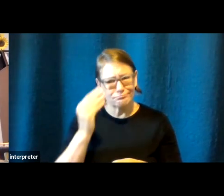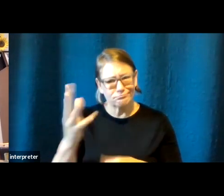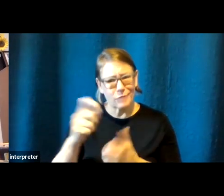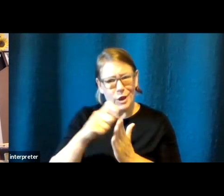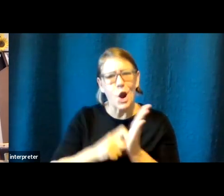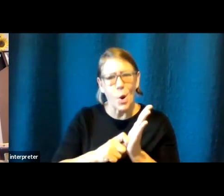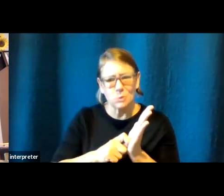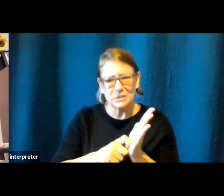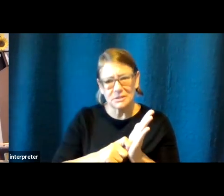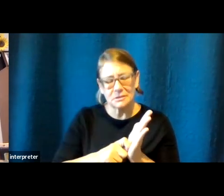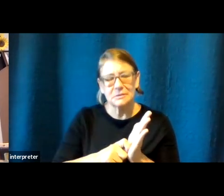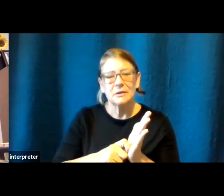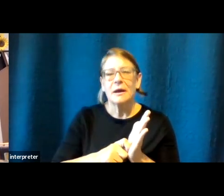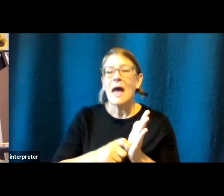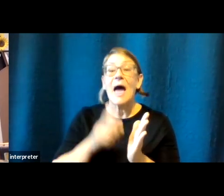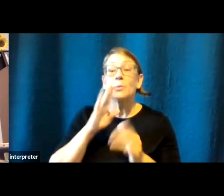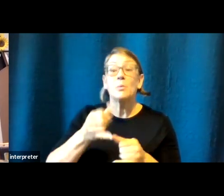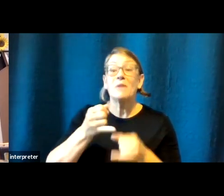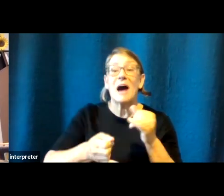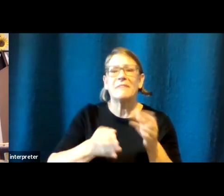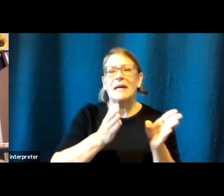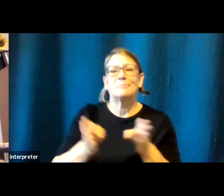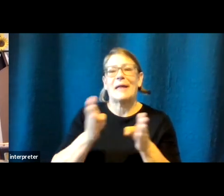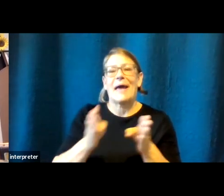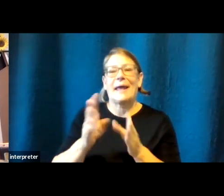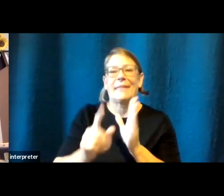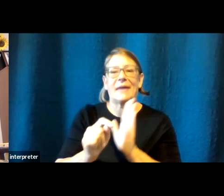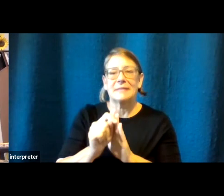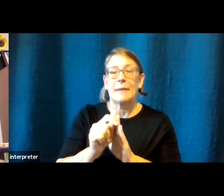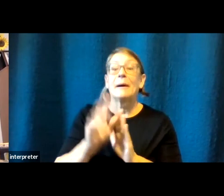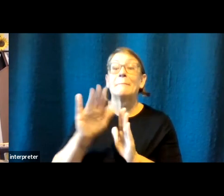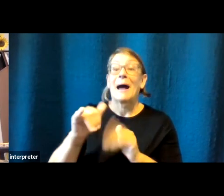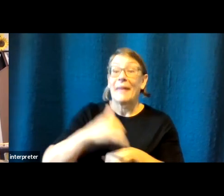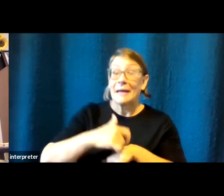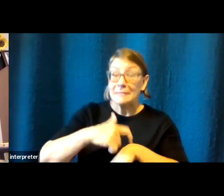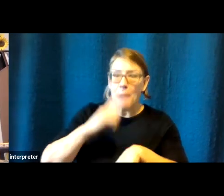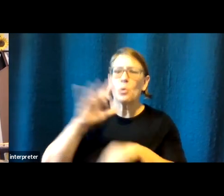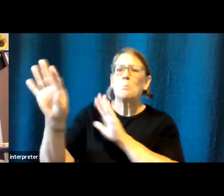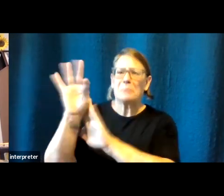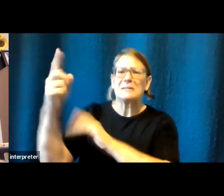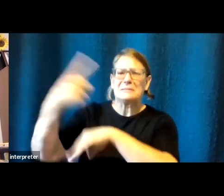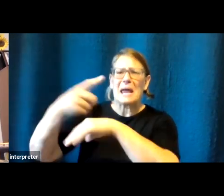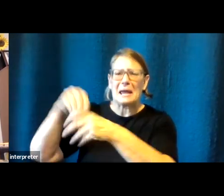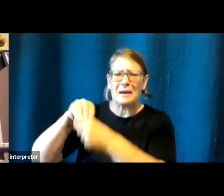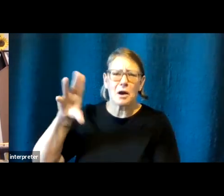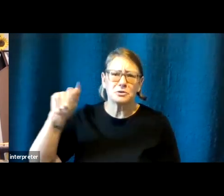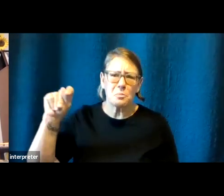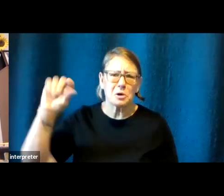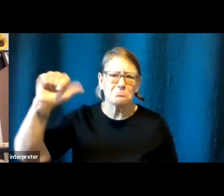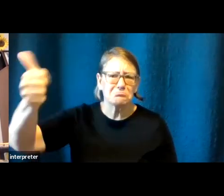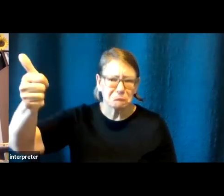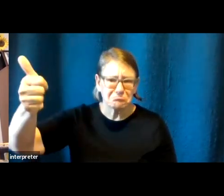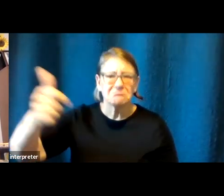notes, and we'll finalize some planning then. By then, we'll have a date in October, and we'll